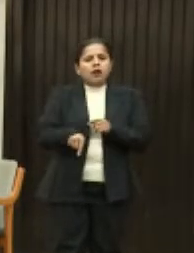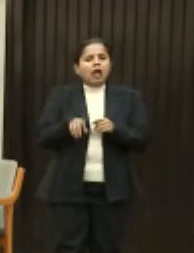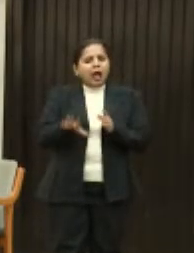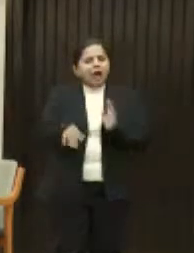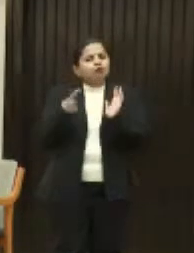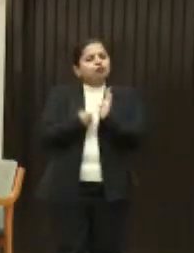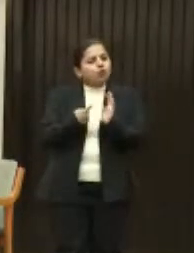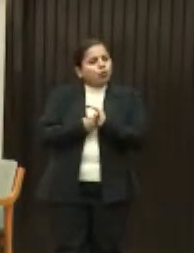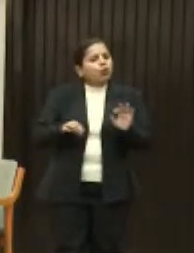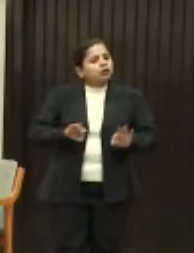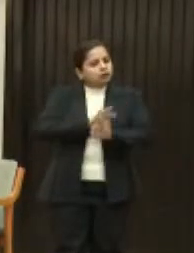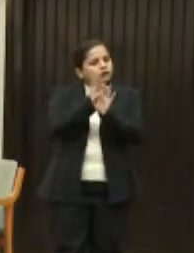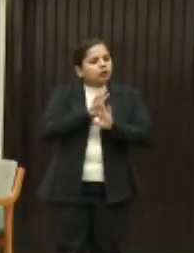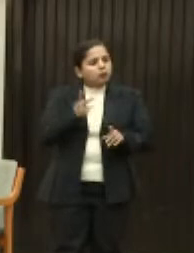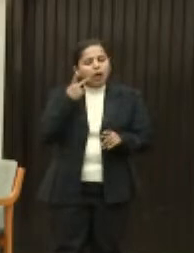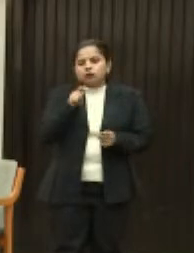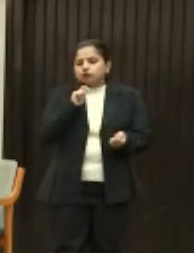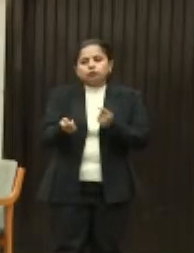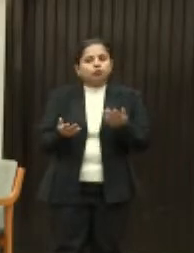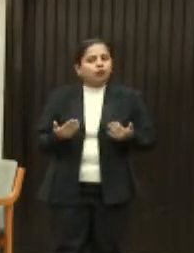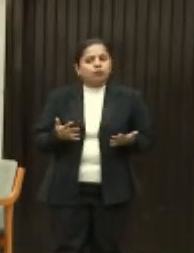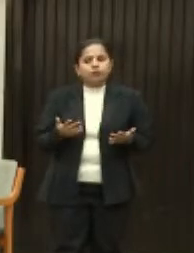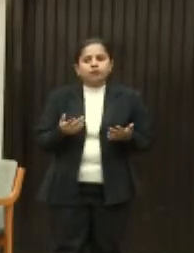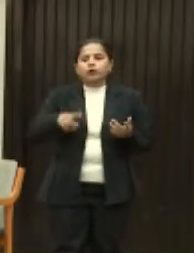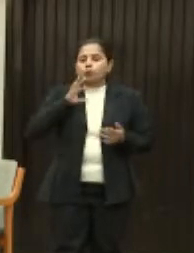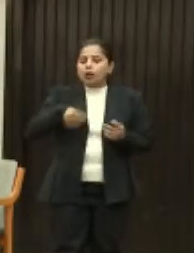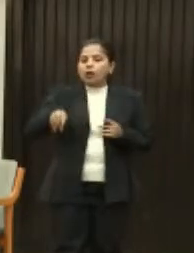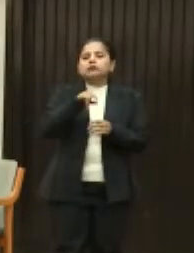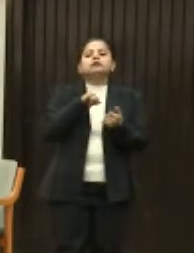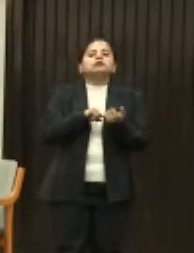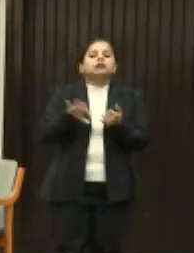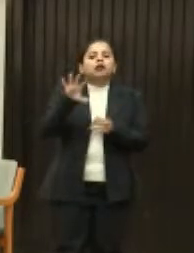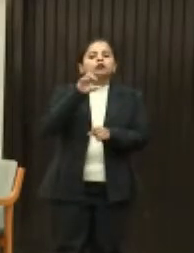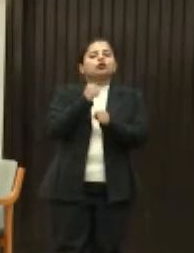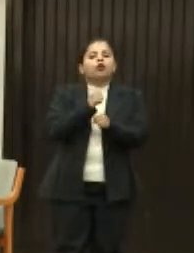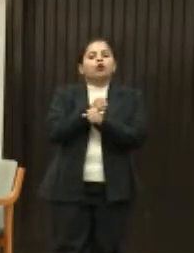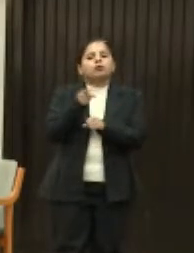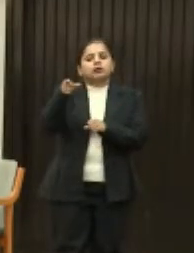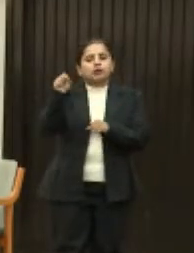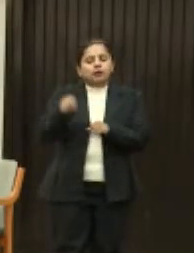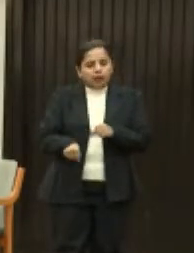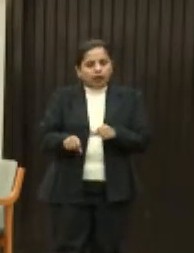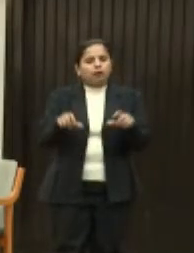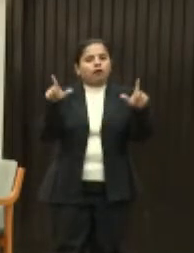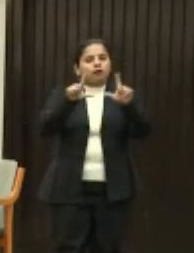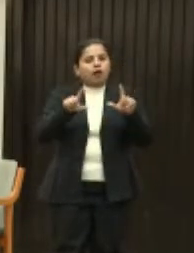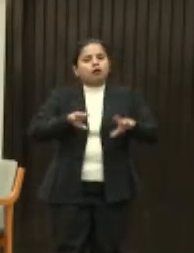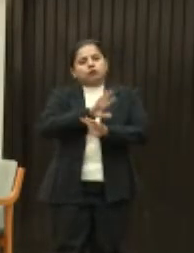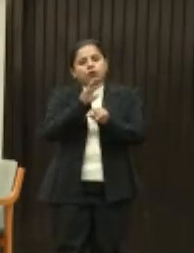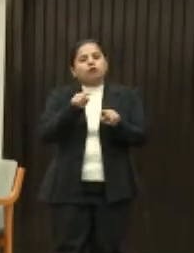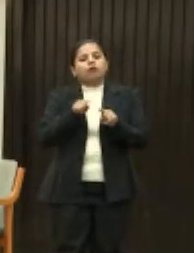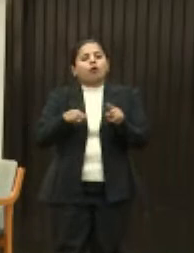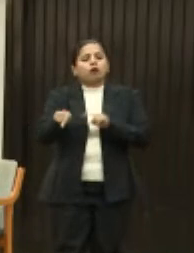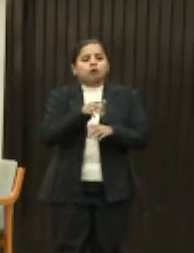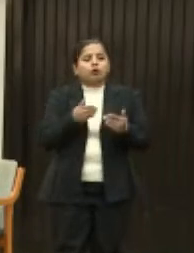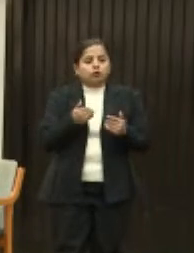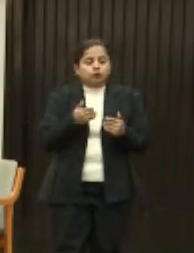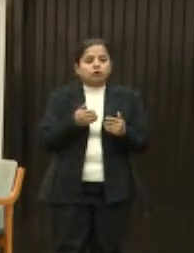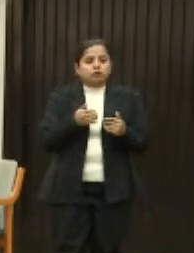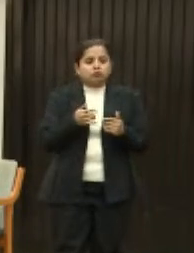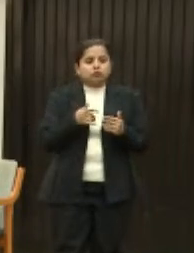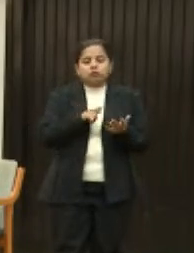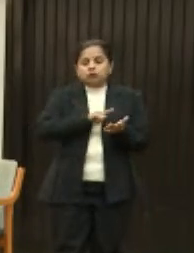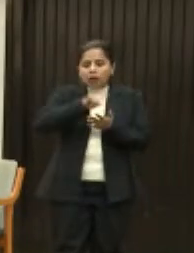Act, which enables the state government to license and control all boating, a bit like the Aircrafts Act.